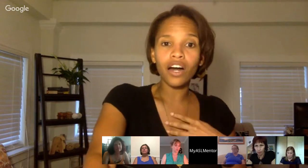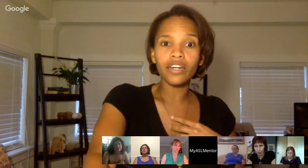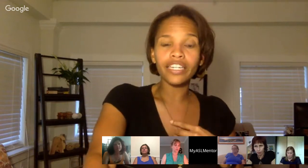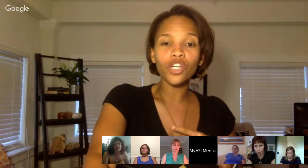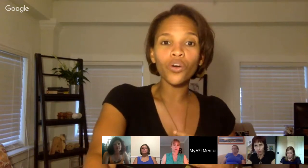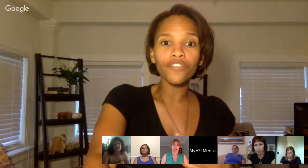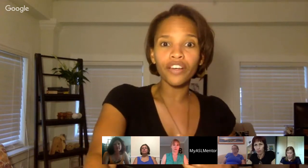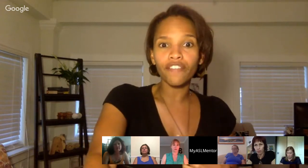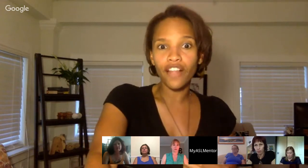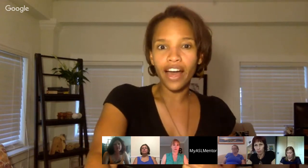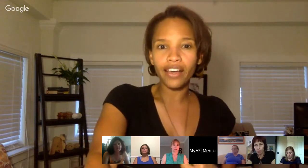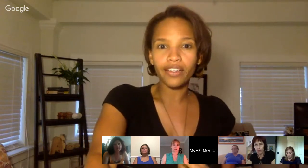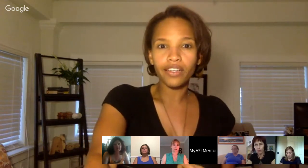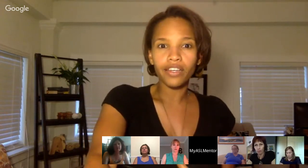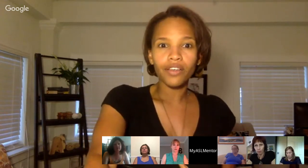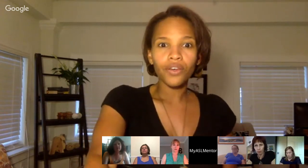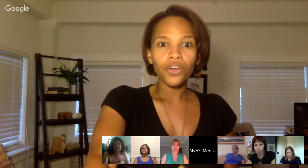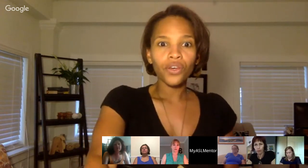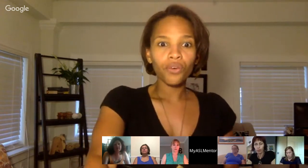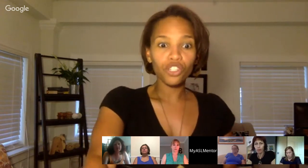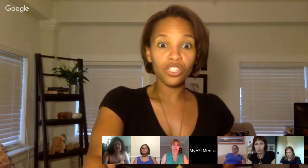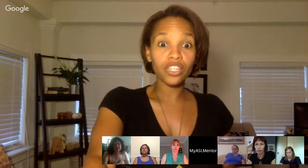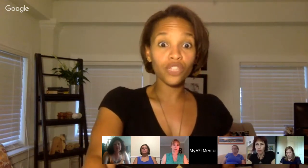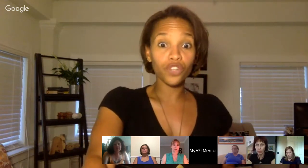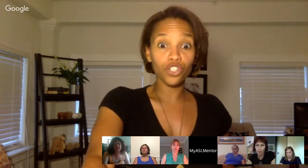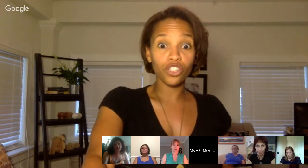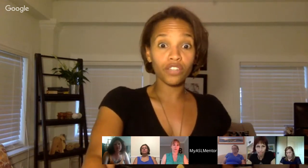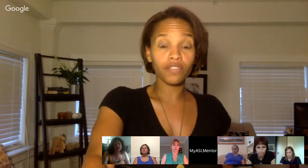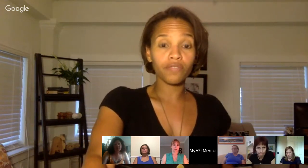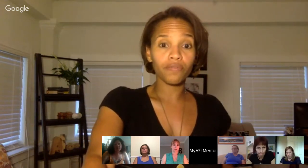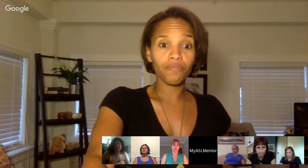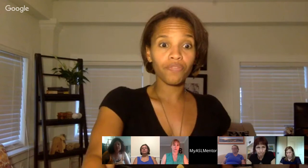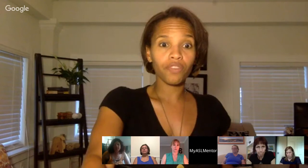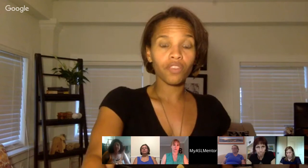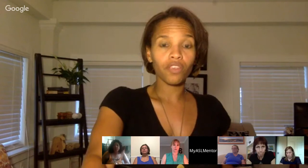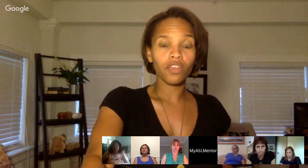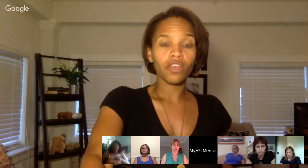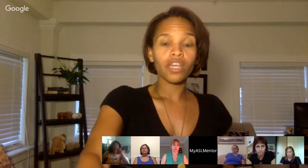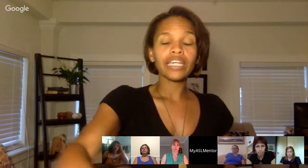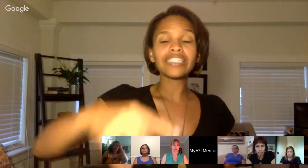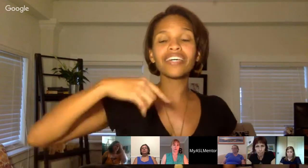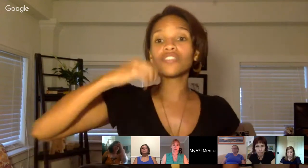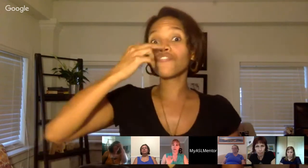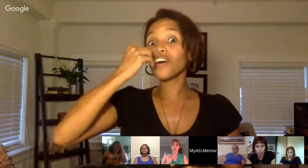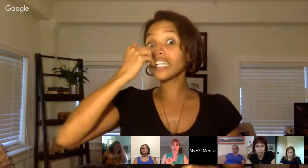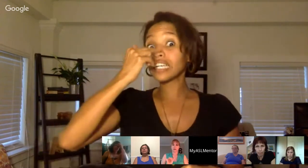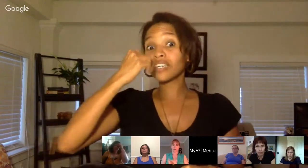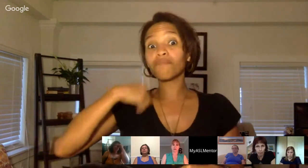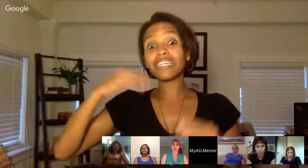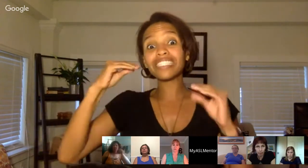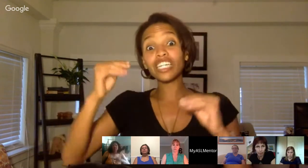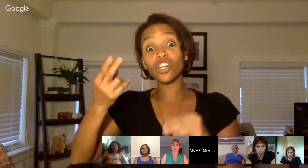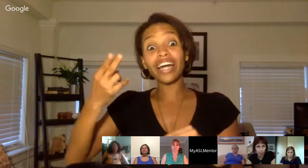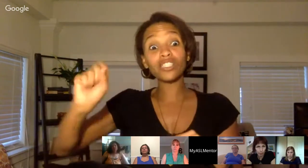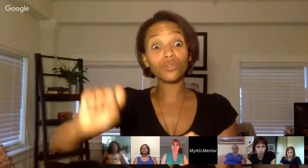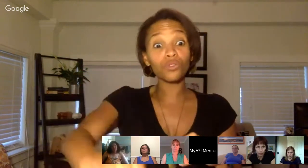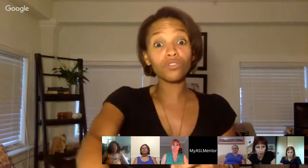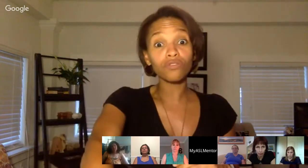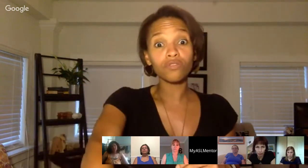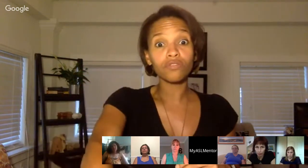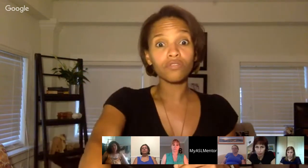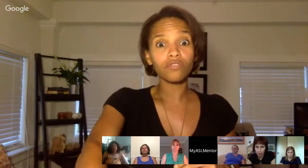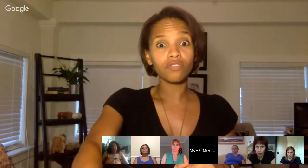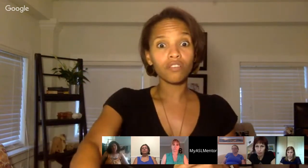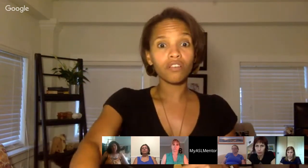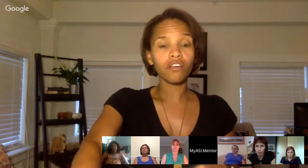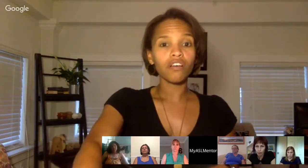ASL equivalent of that, which is his version, he says, funny, me teach high school,